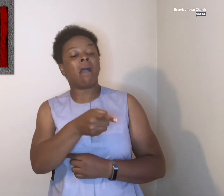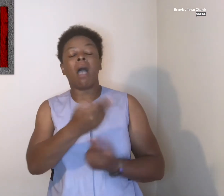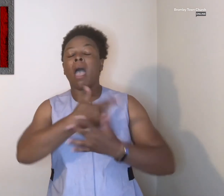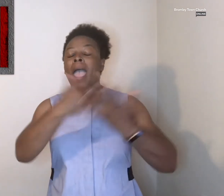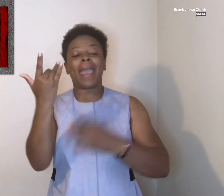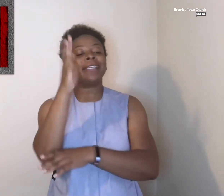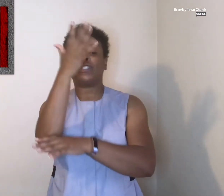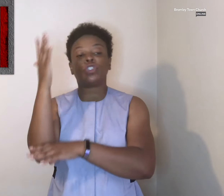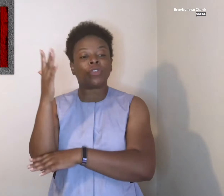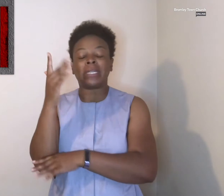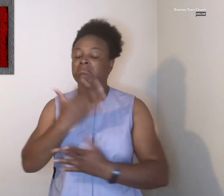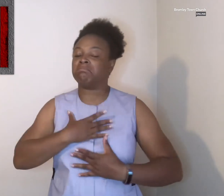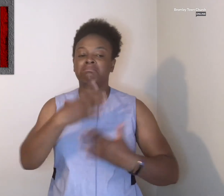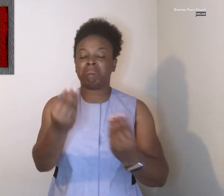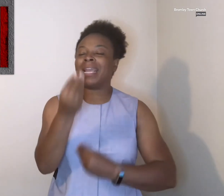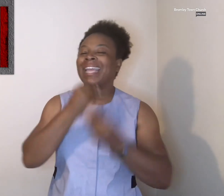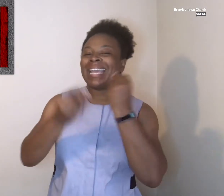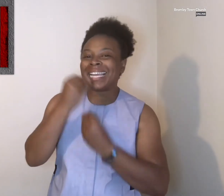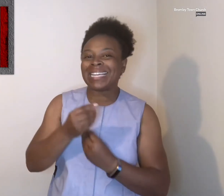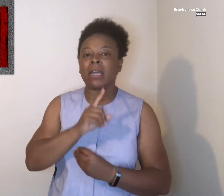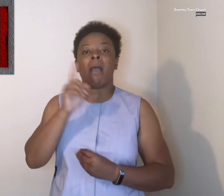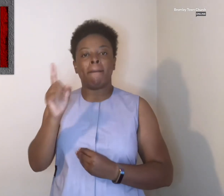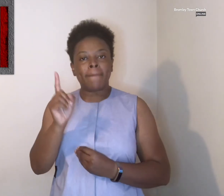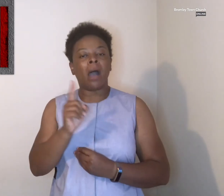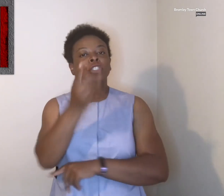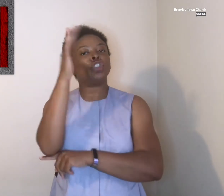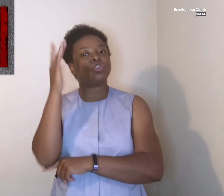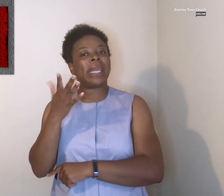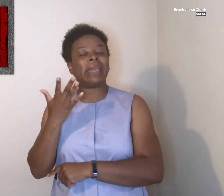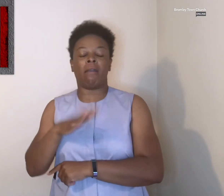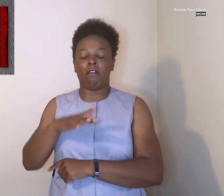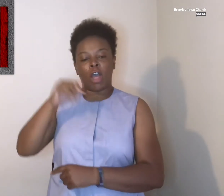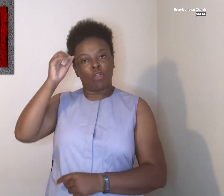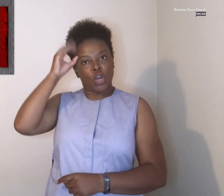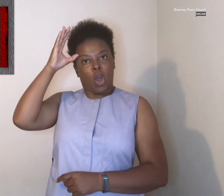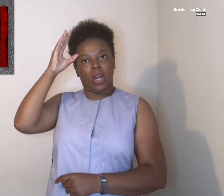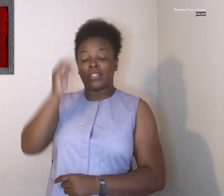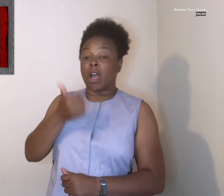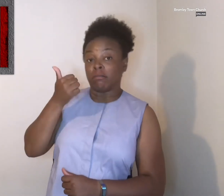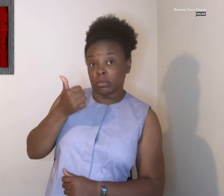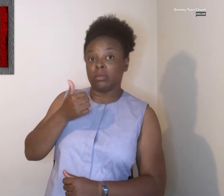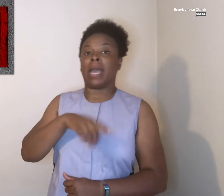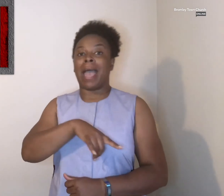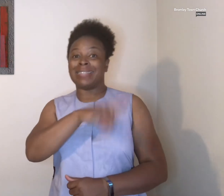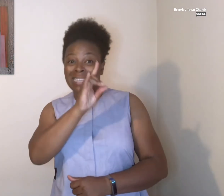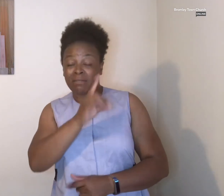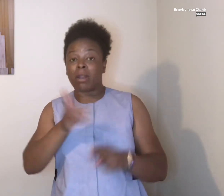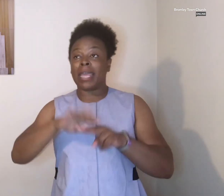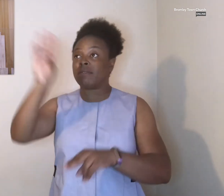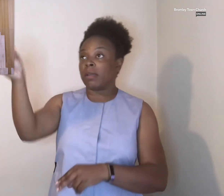but you must not eat from the tree of the knowledge of good and evil. For when you eat from it, you will certainly